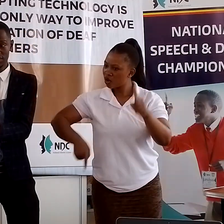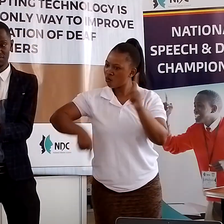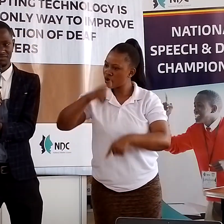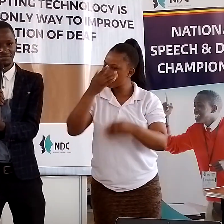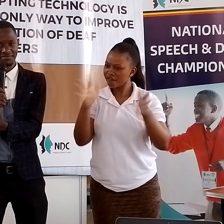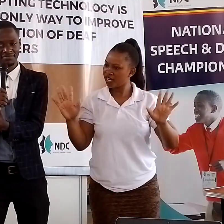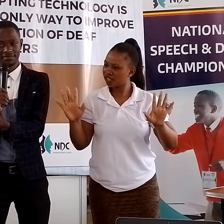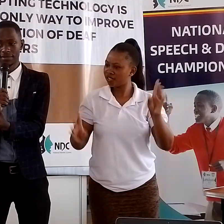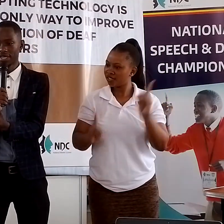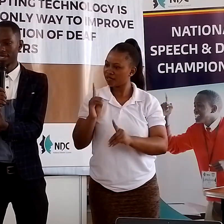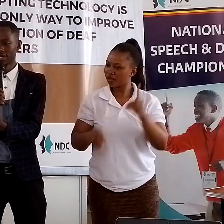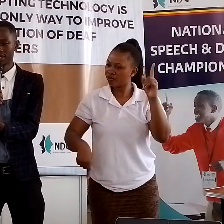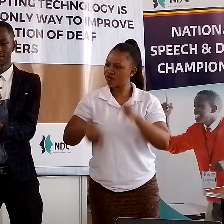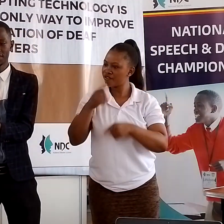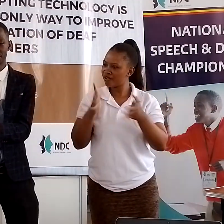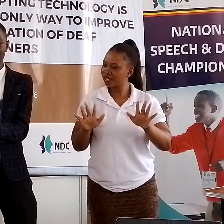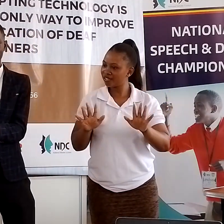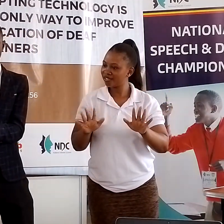debate?